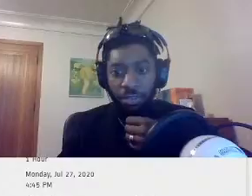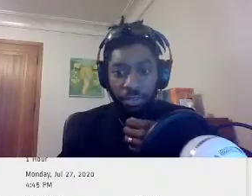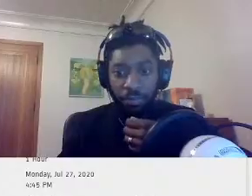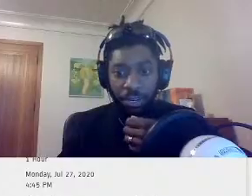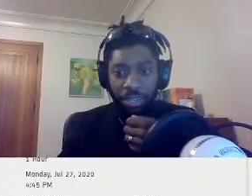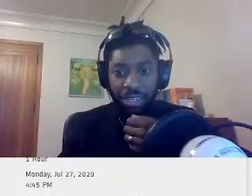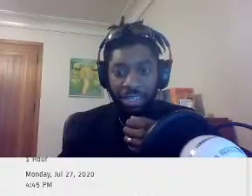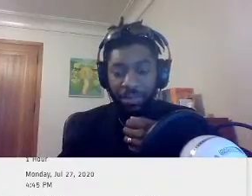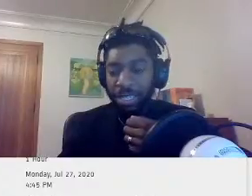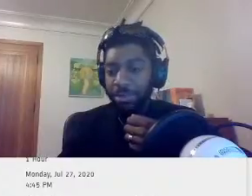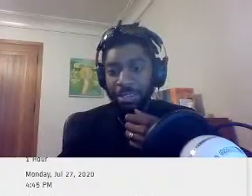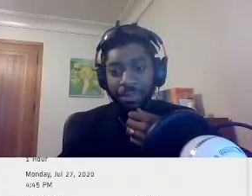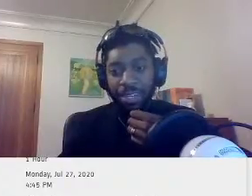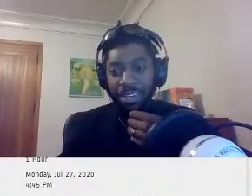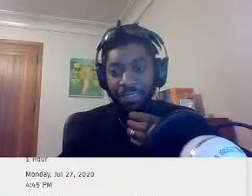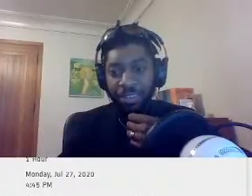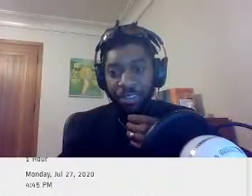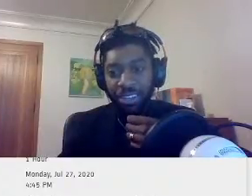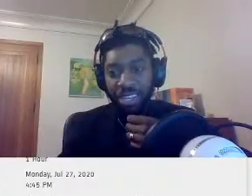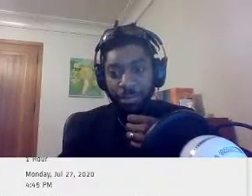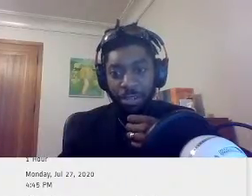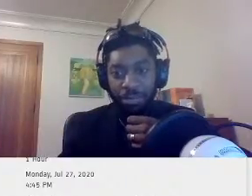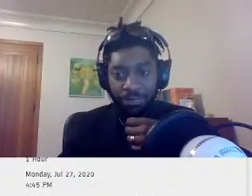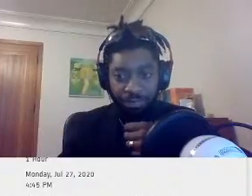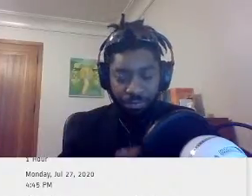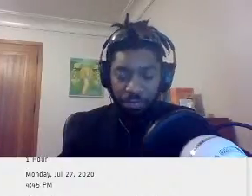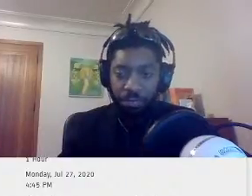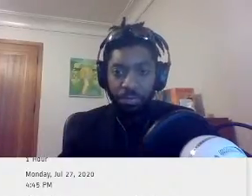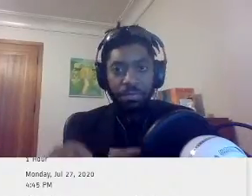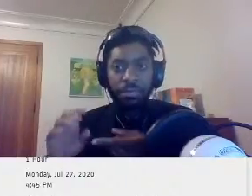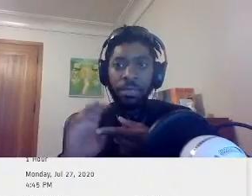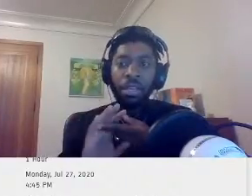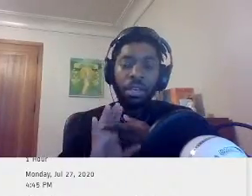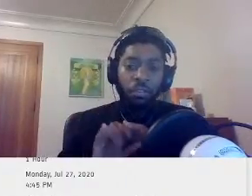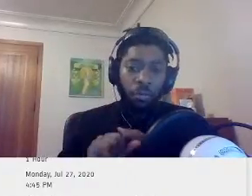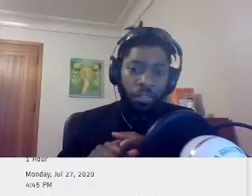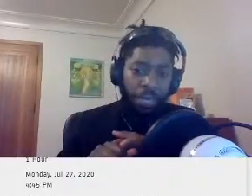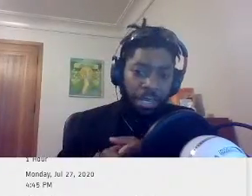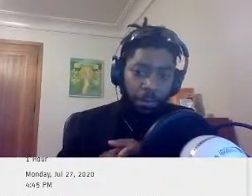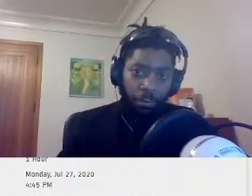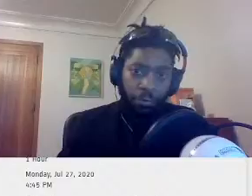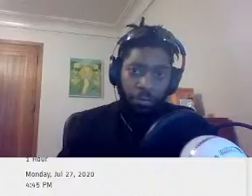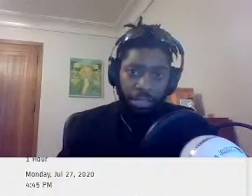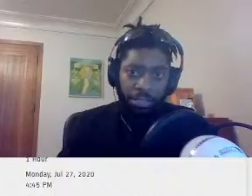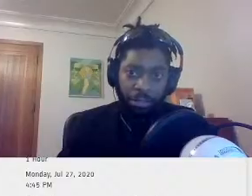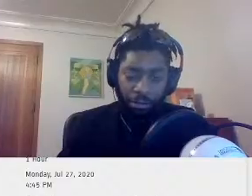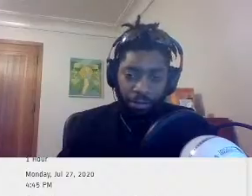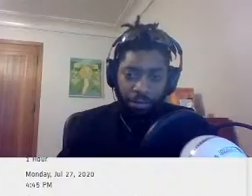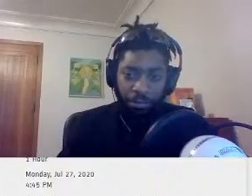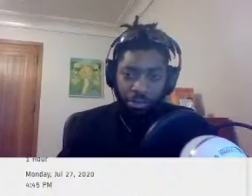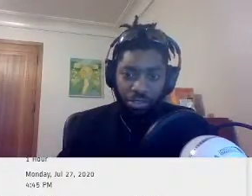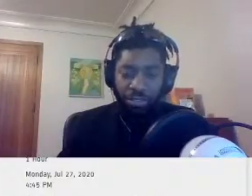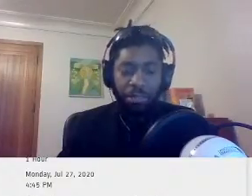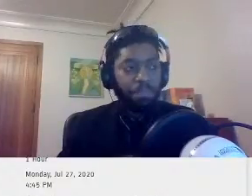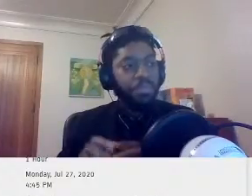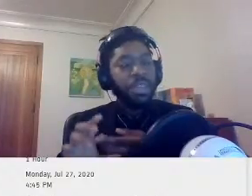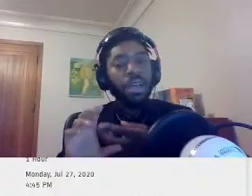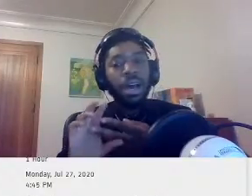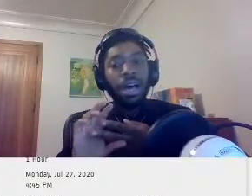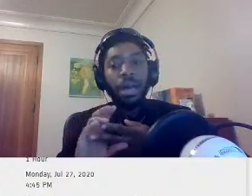104 degrees Fahrenheit. Yeah, Muff, I'm not feeling that, brother. So we're estimating pools are going to close,